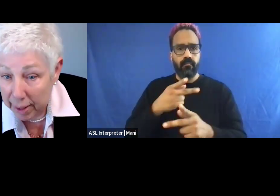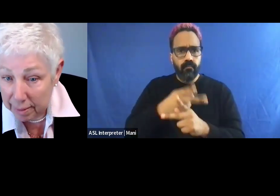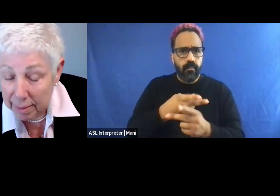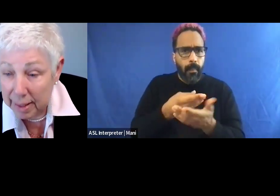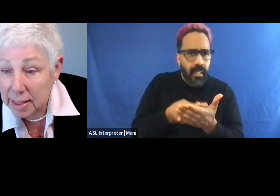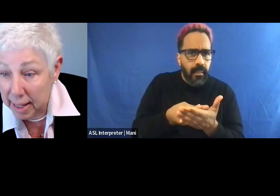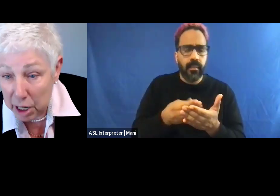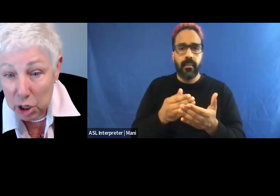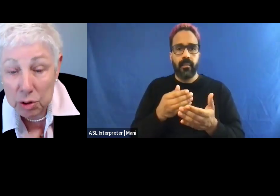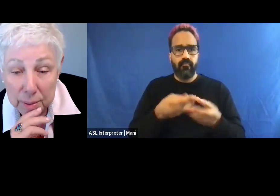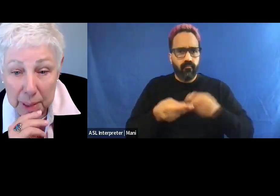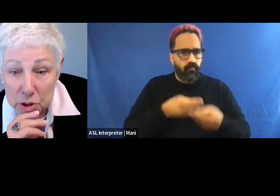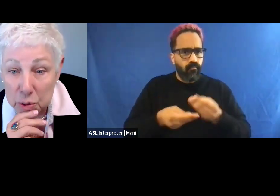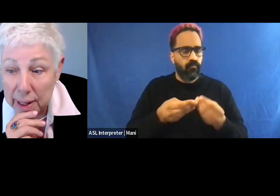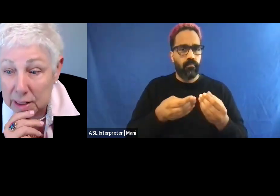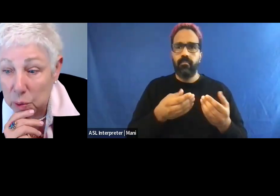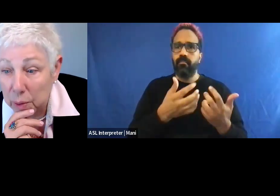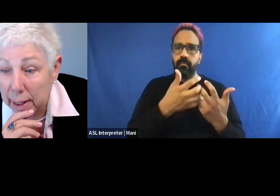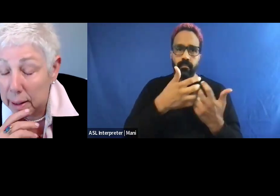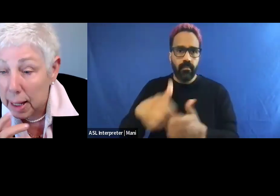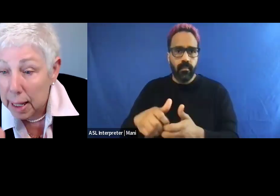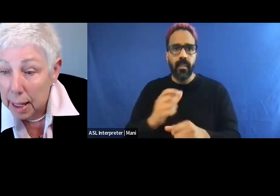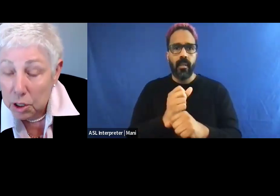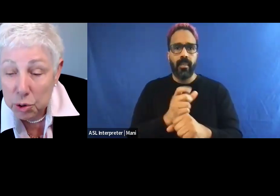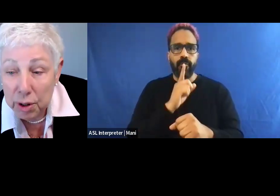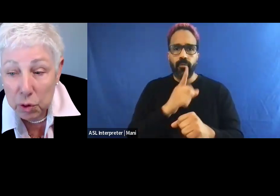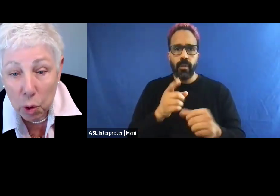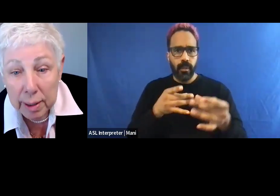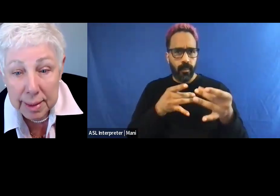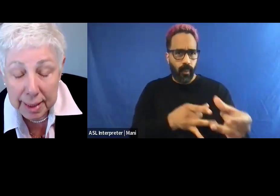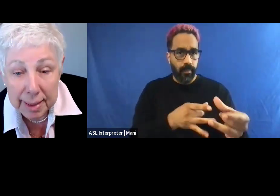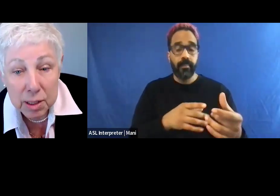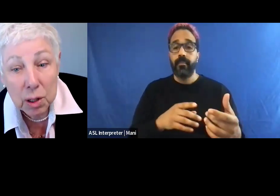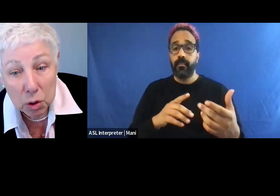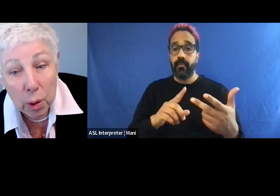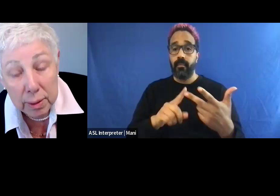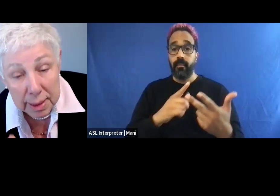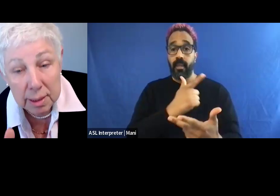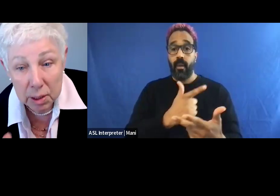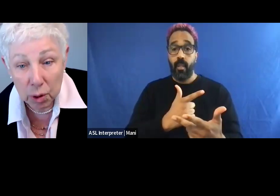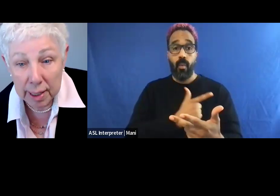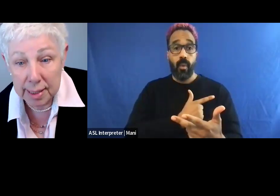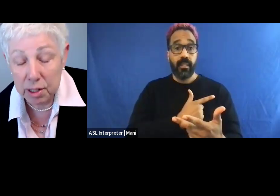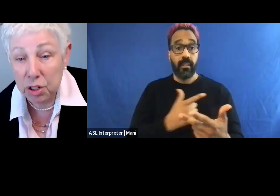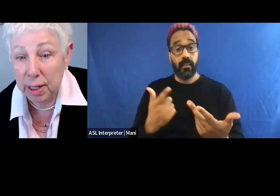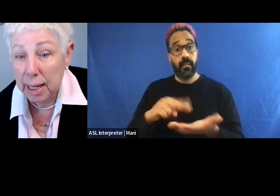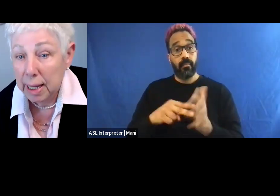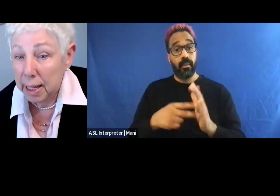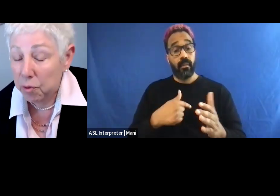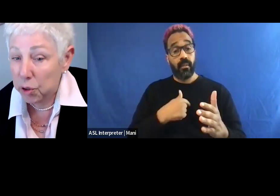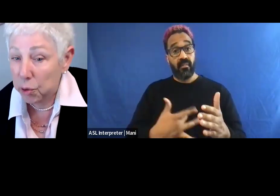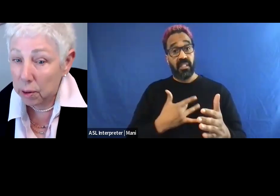have the right things there to make sure that's going right. Duty of loyalty is a loyalty to the